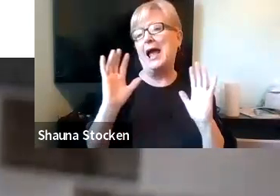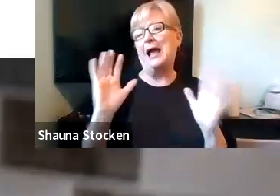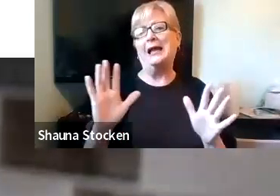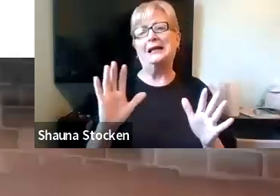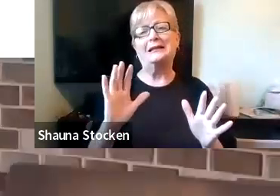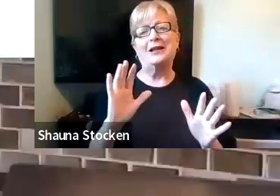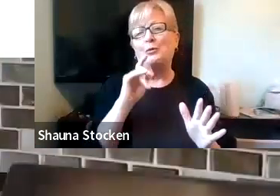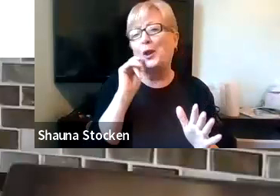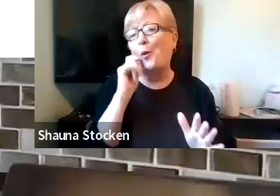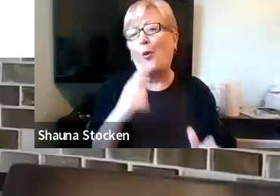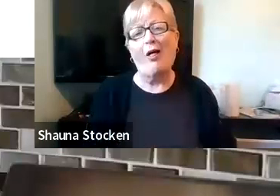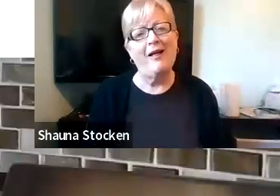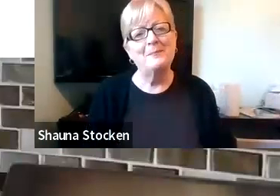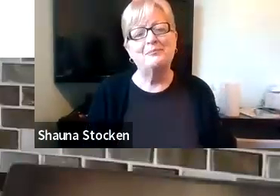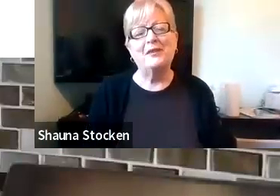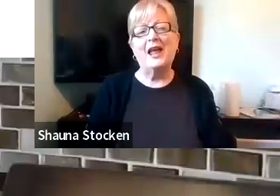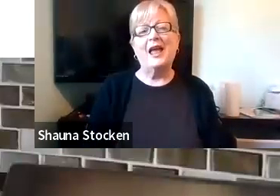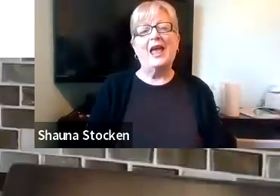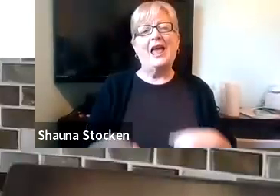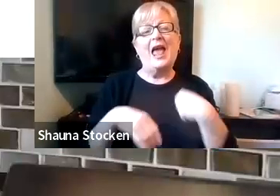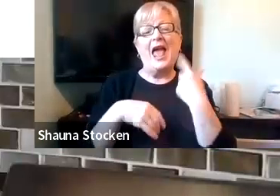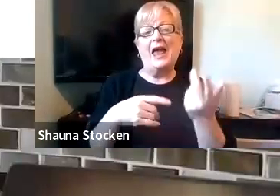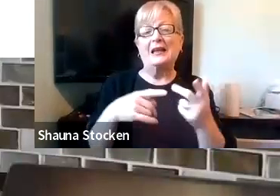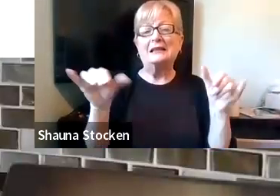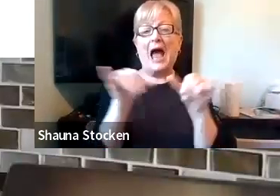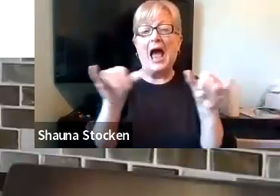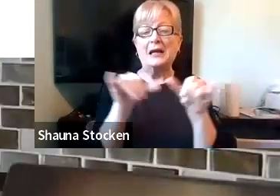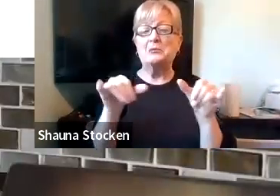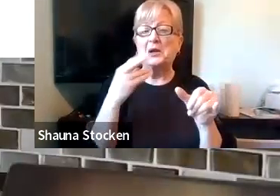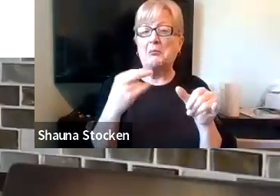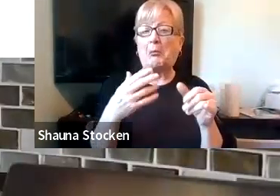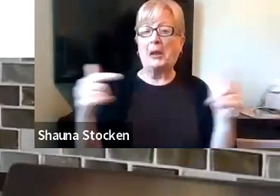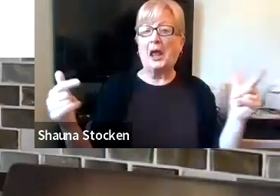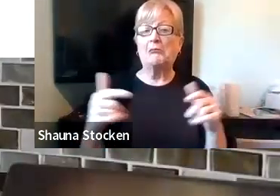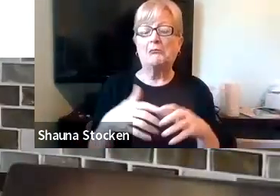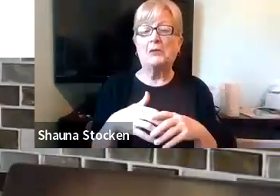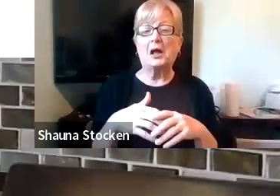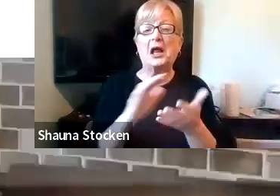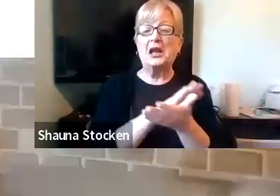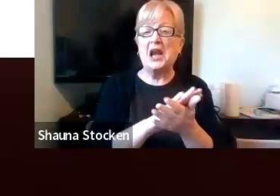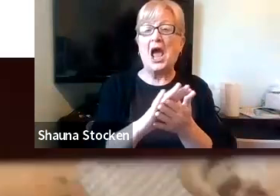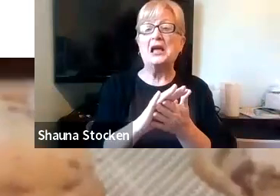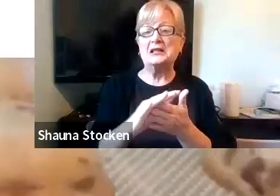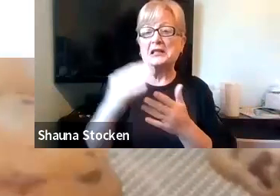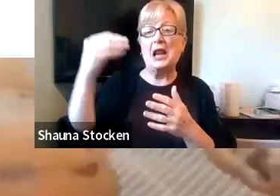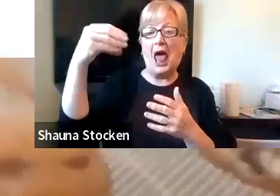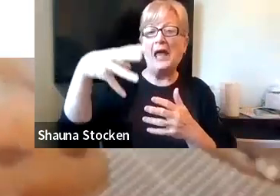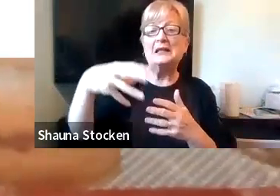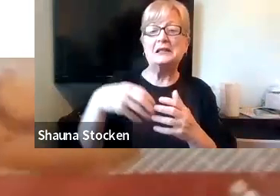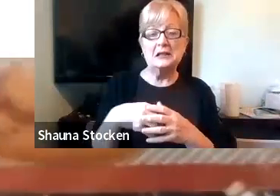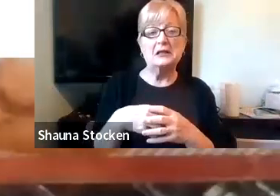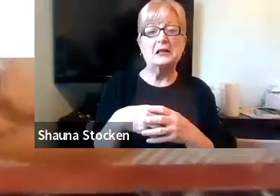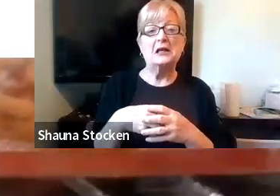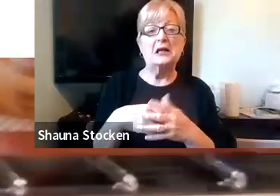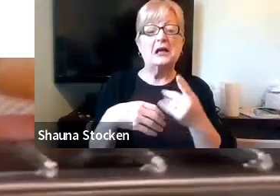cool. So first of all, let's talk about size. It's pretty big. You can see in there, it has a nice light in there, and I love that. Even just that simple